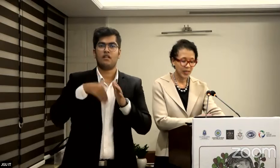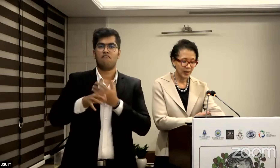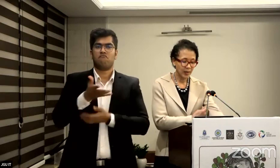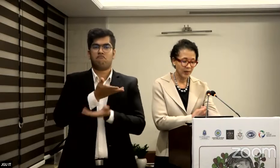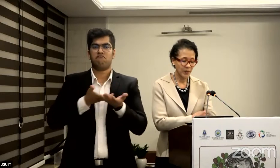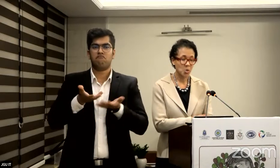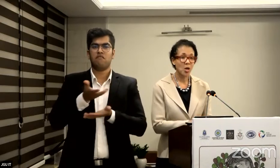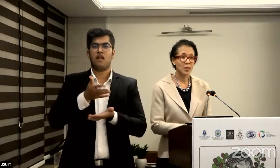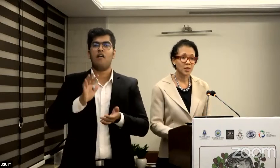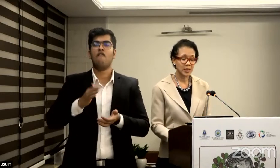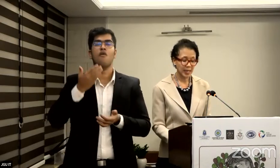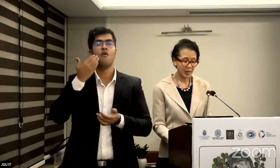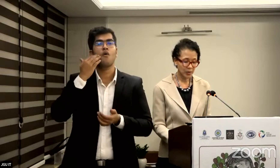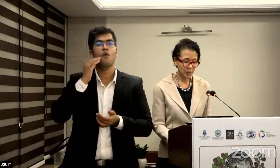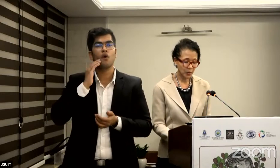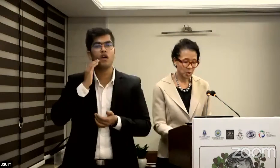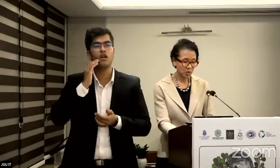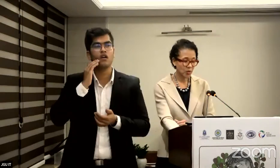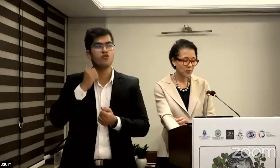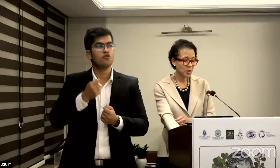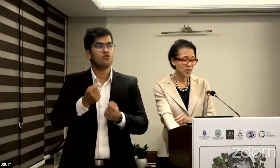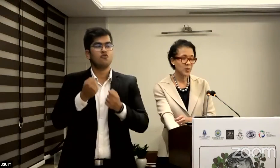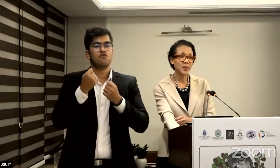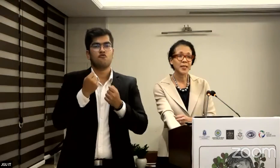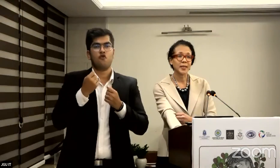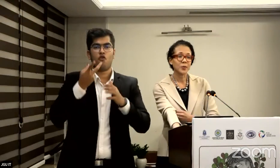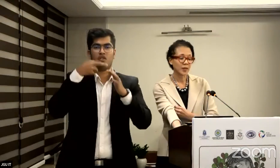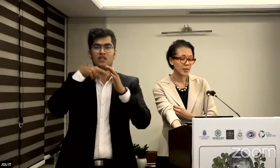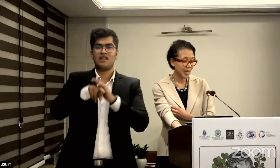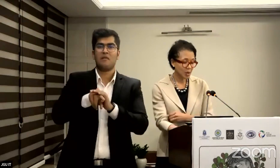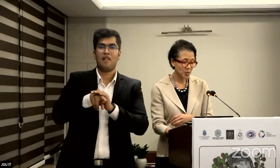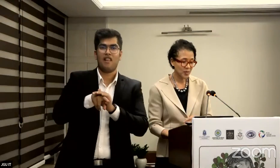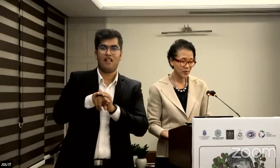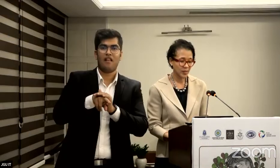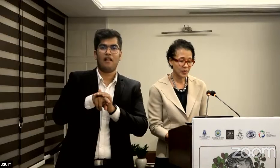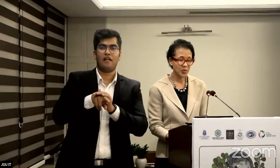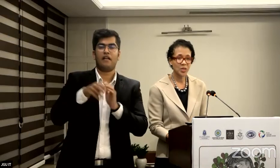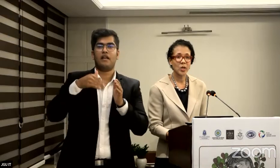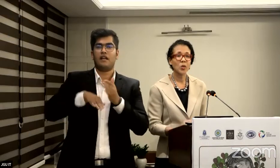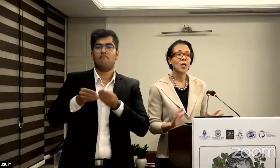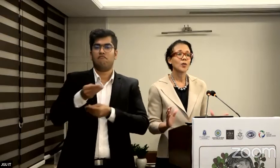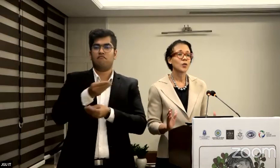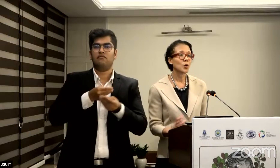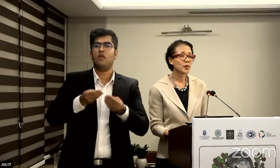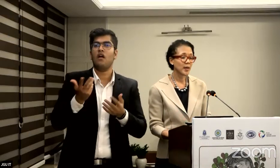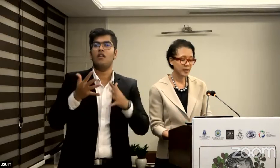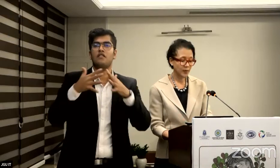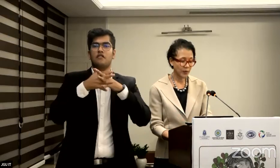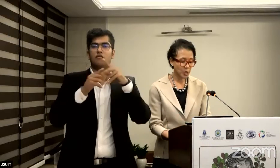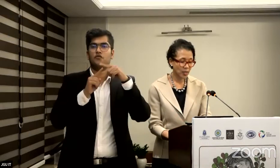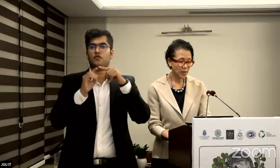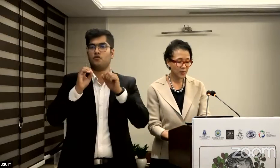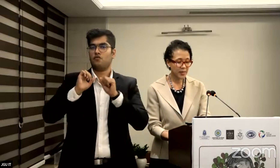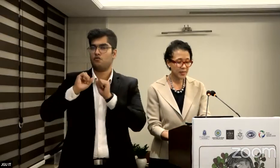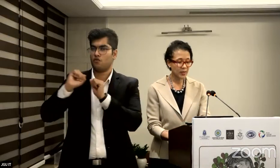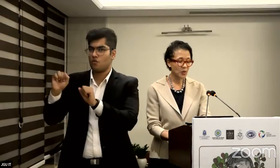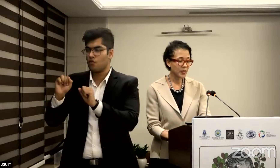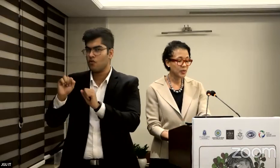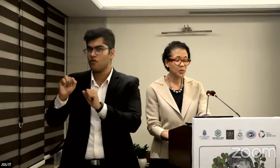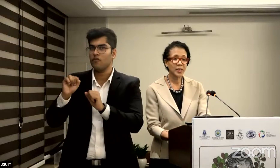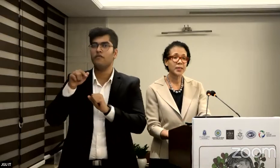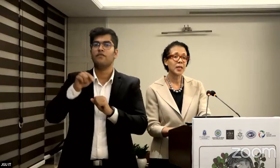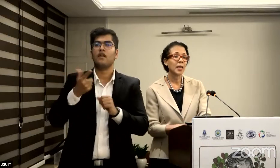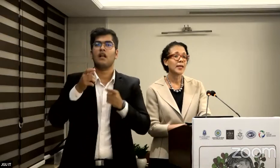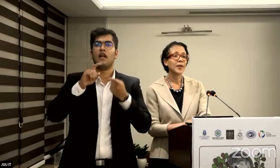of the era of strong multilateral and regional trade regimes, beginning with the establishment of the WTO, the North American Free Trade Agreement, and the